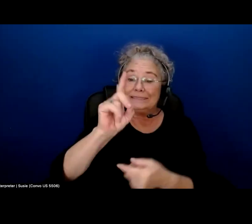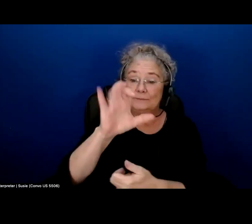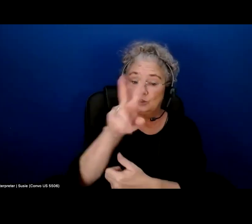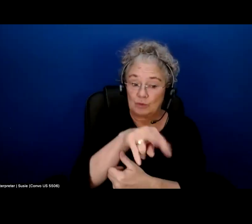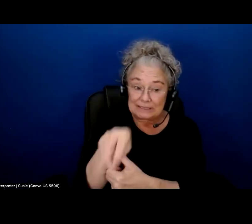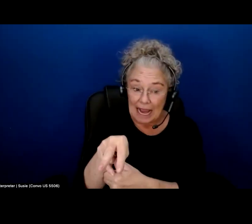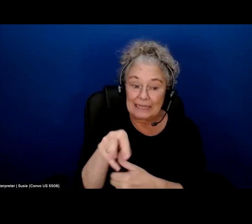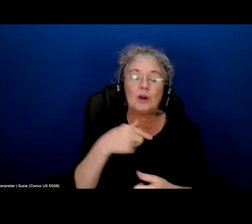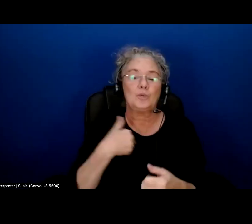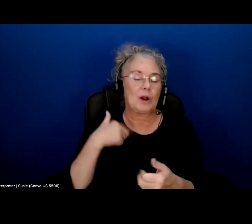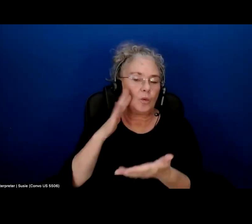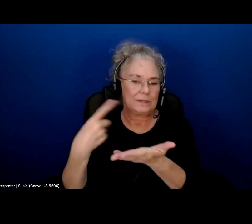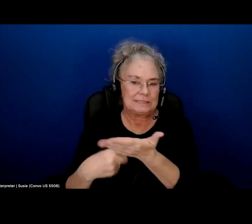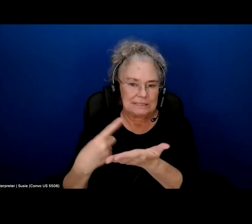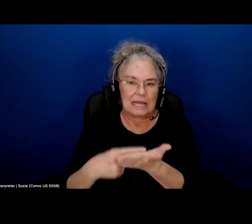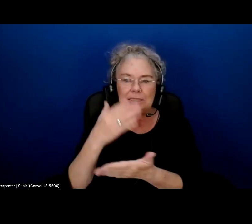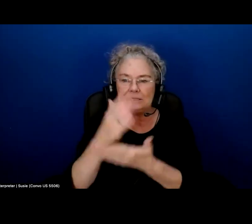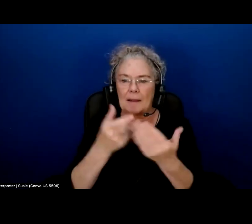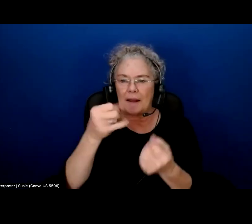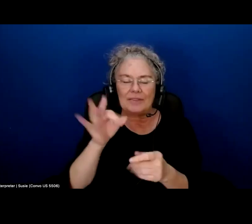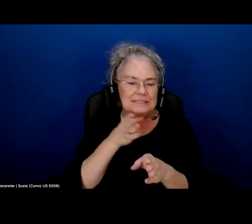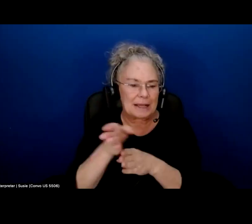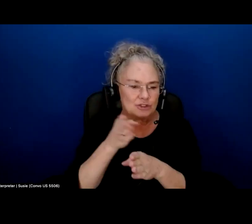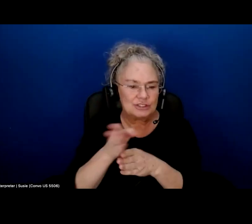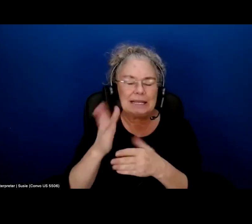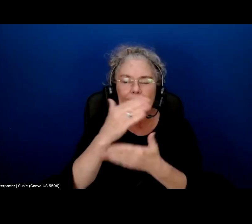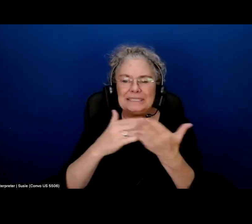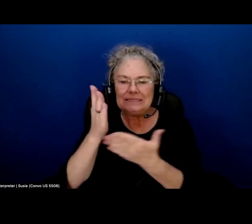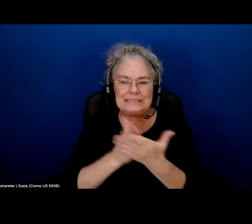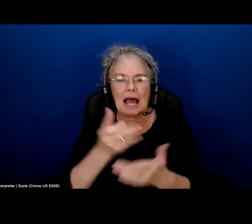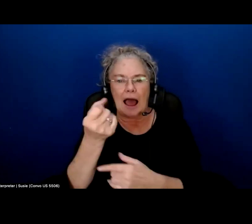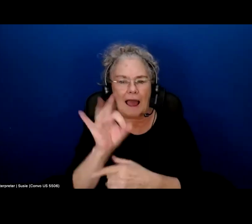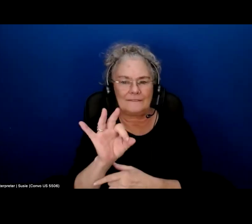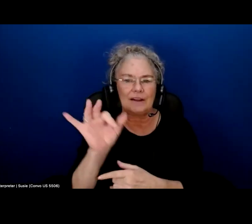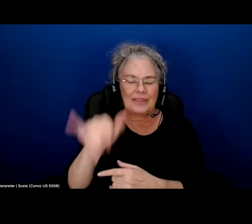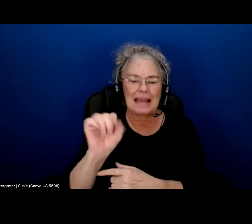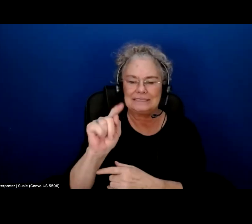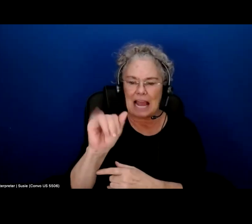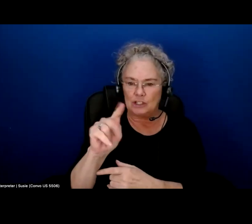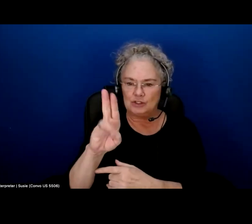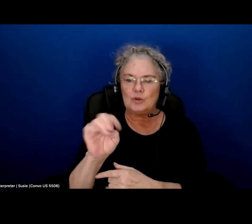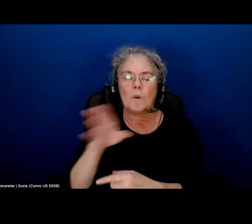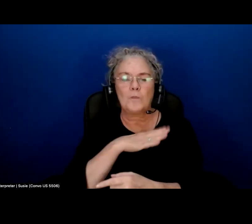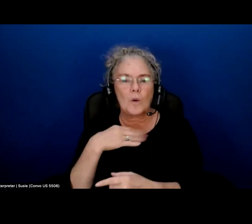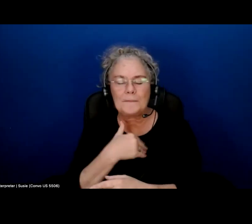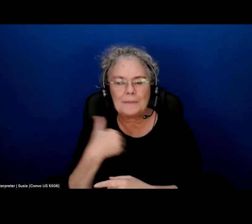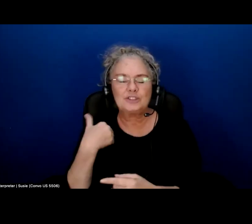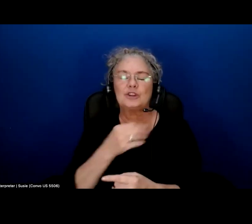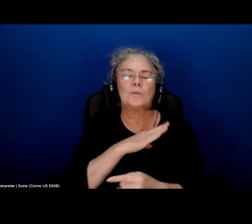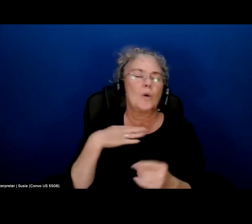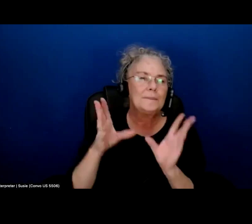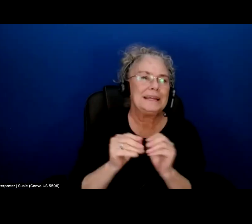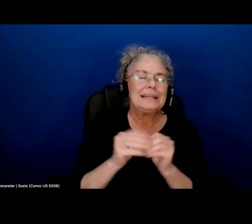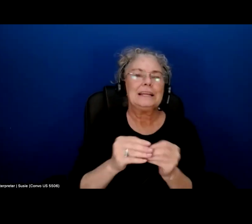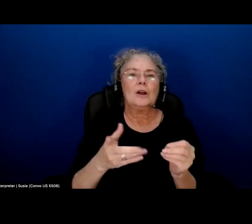we would then be discussing some of the specialty pieces of the statute, board membership, board meetings, and